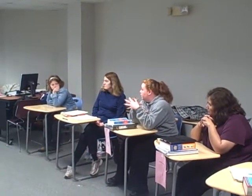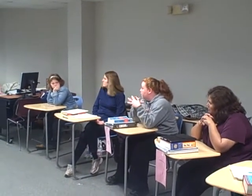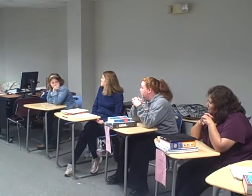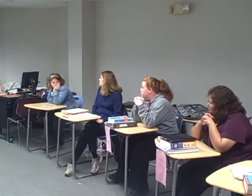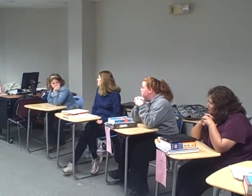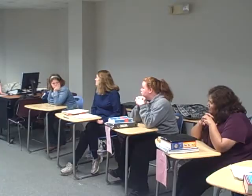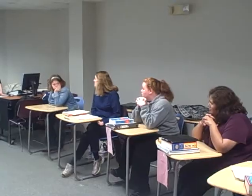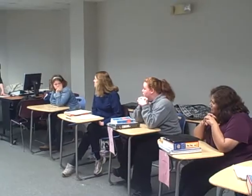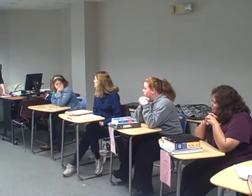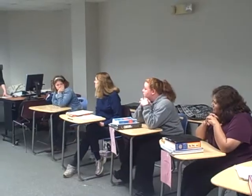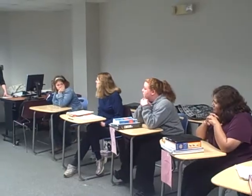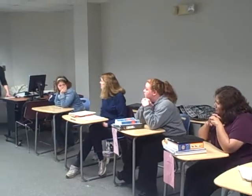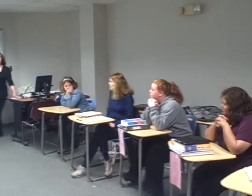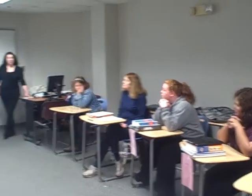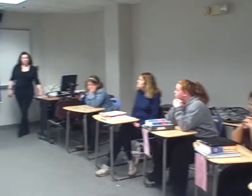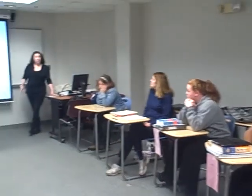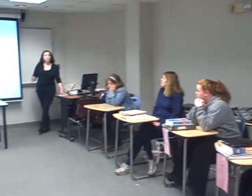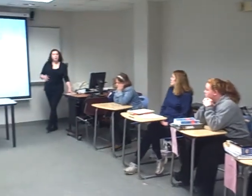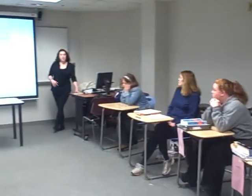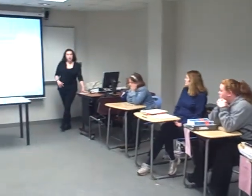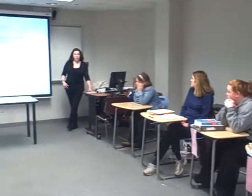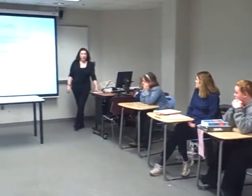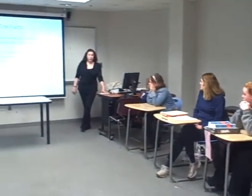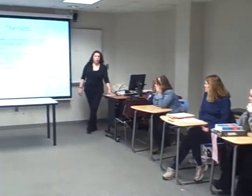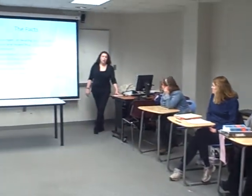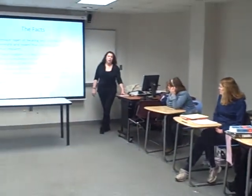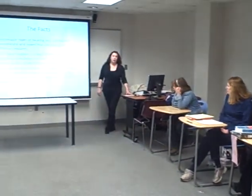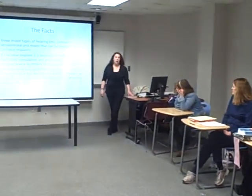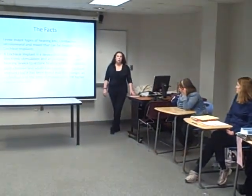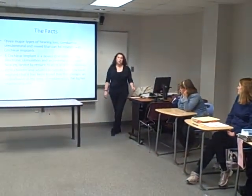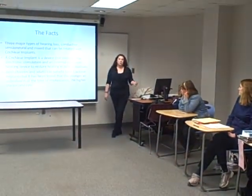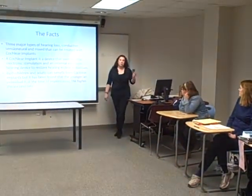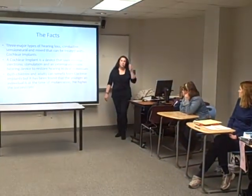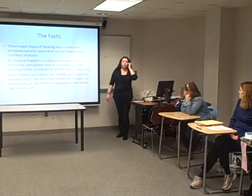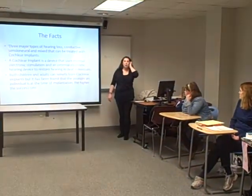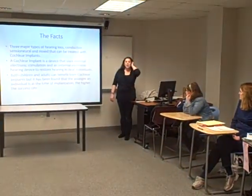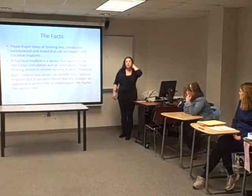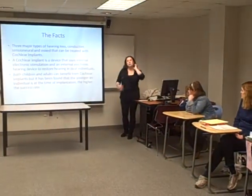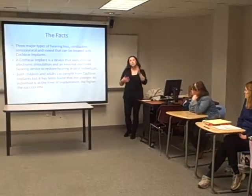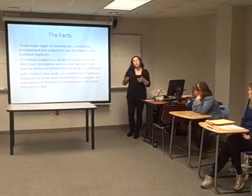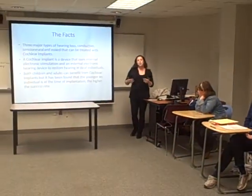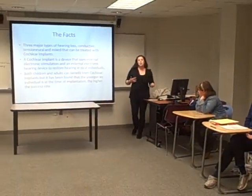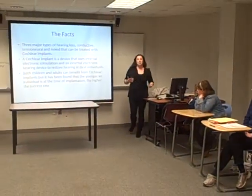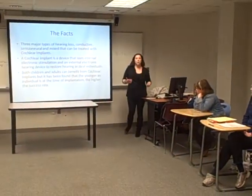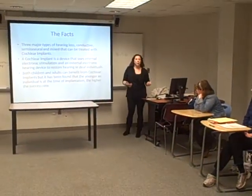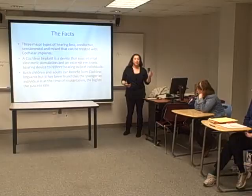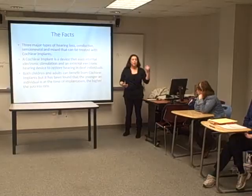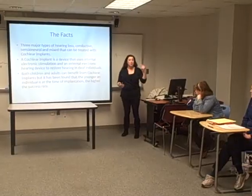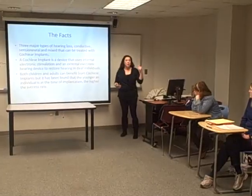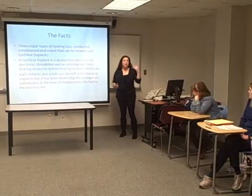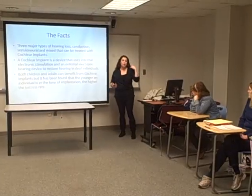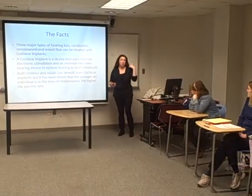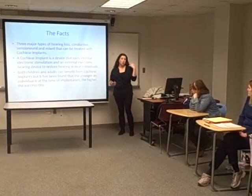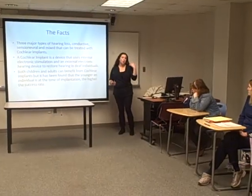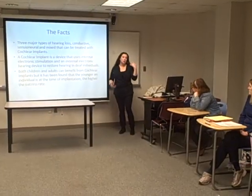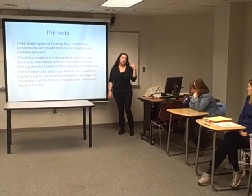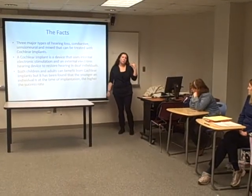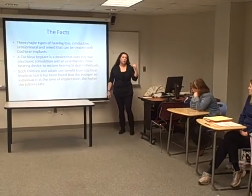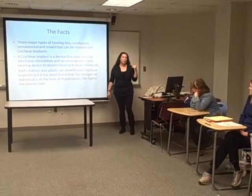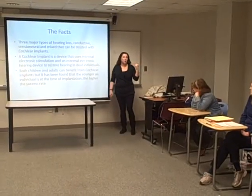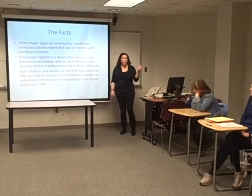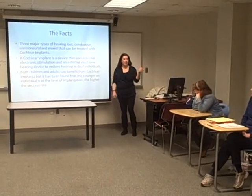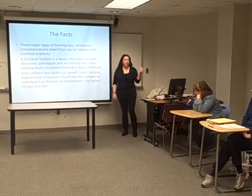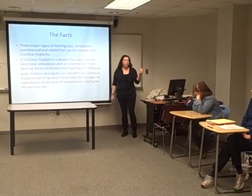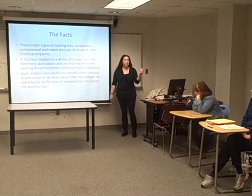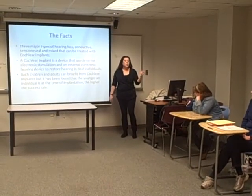get it done on both ears? Or No, just she one? has it in the left ear. She wears a hearing aid in the right. She has to go for testing every year to see if she's lost any